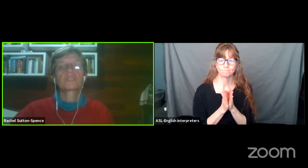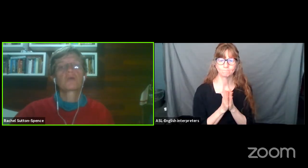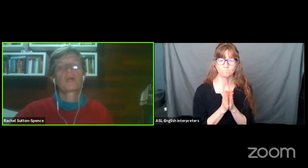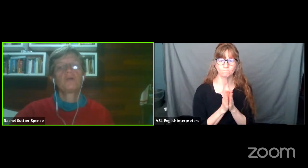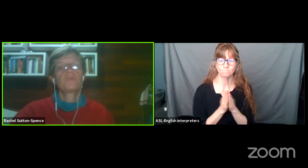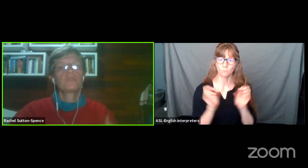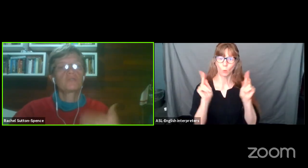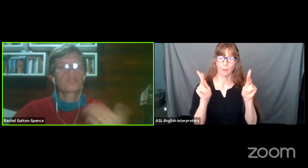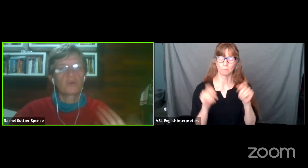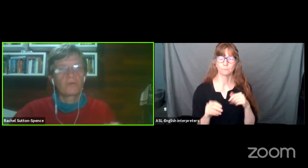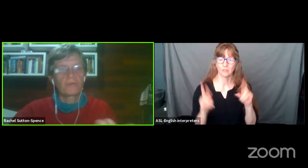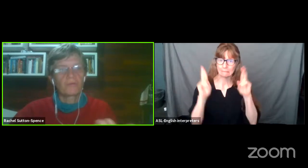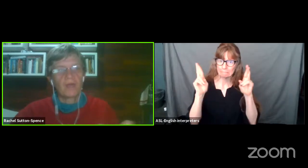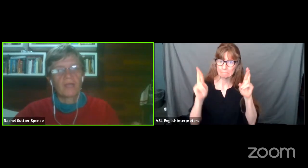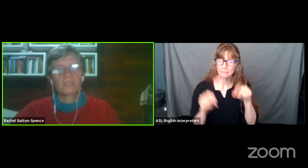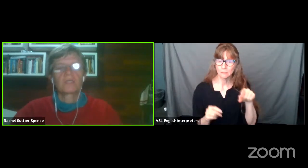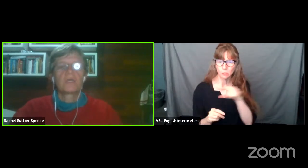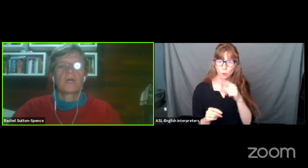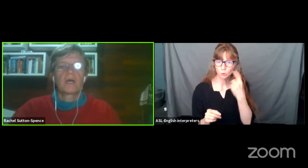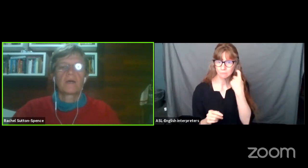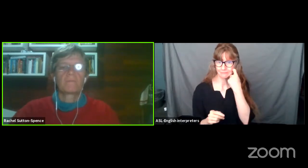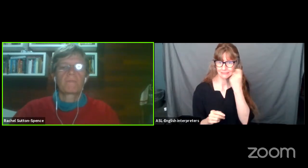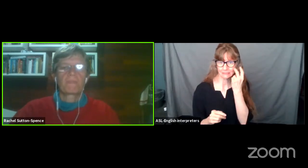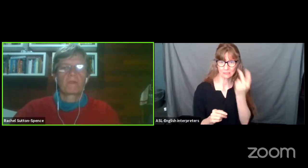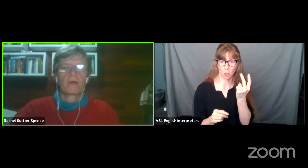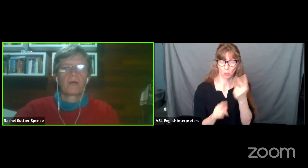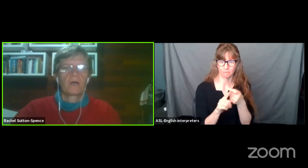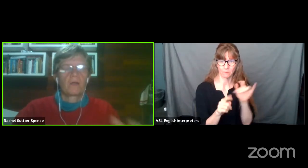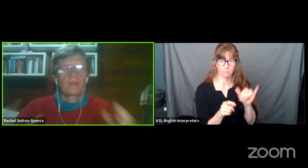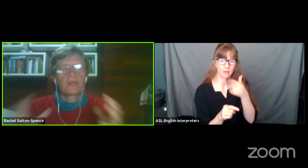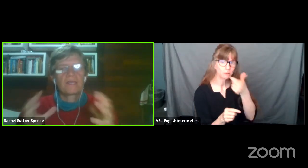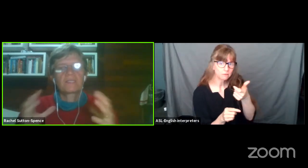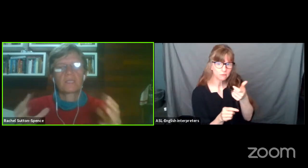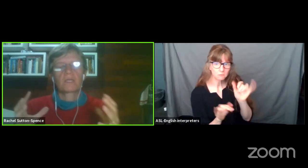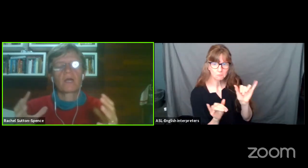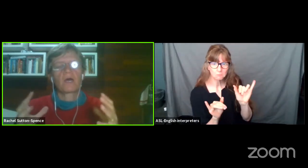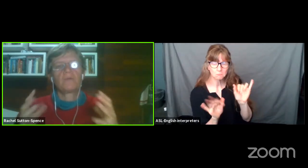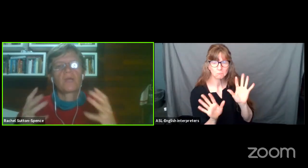Okay, so I hope that you saw from that an